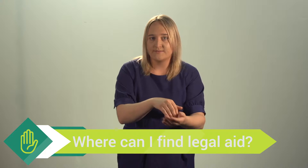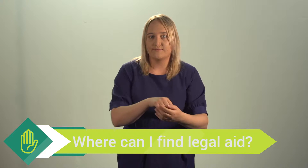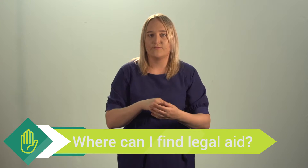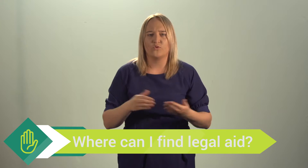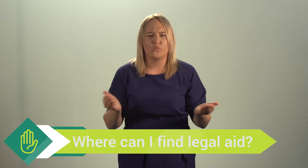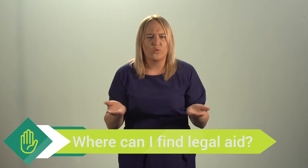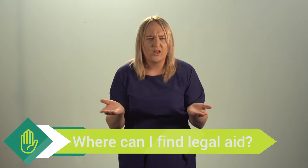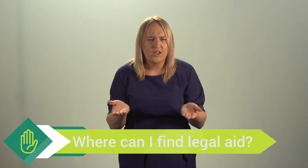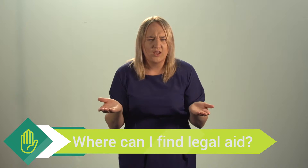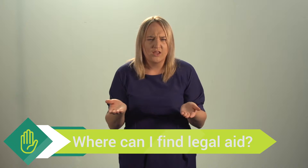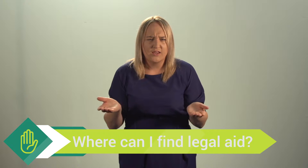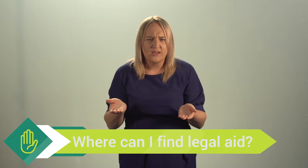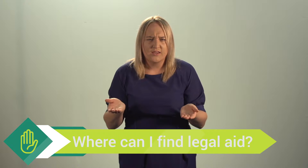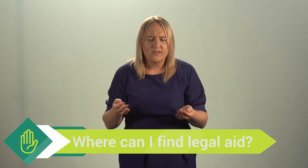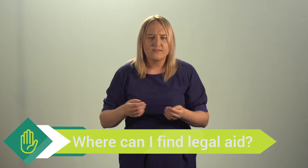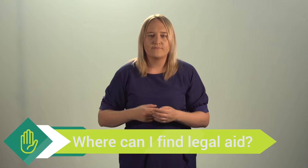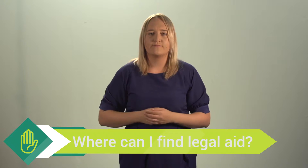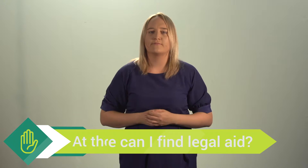Where can I find legal aid?